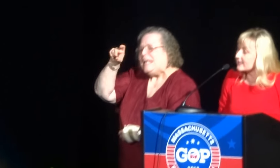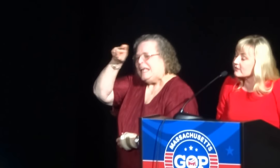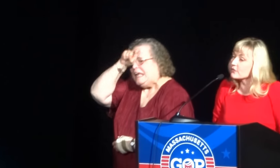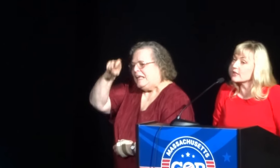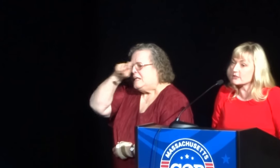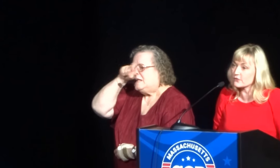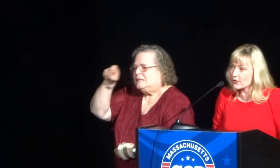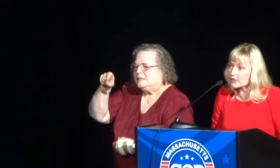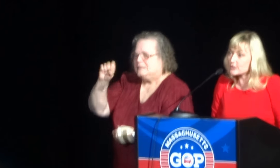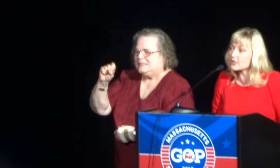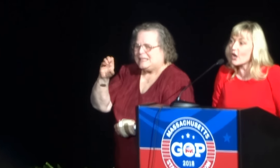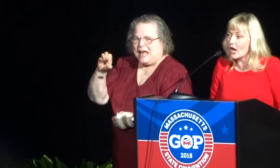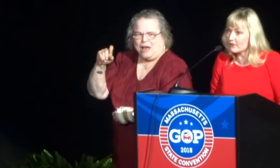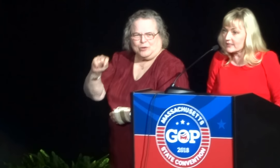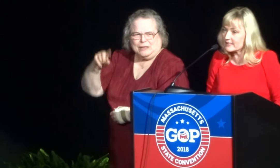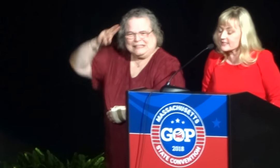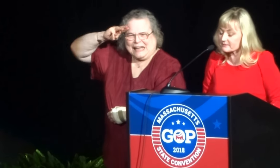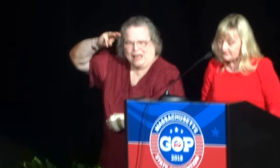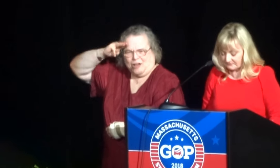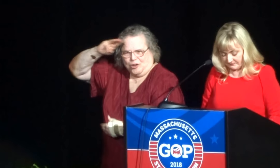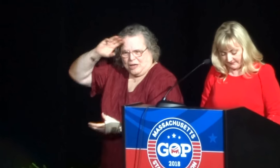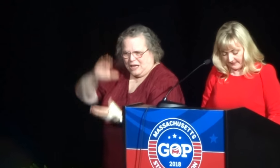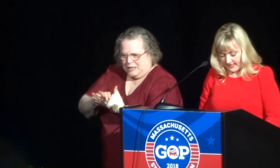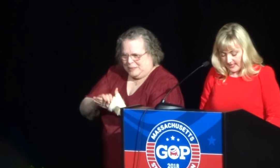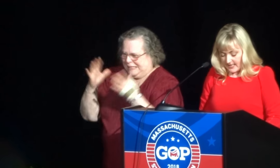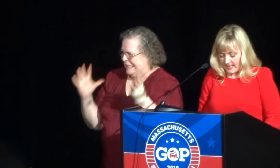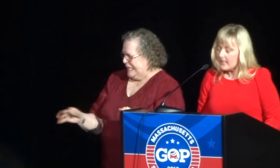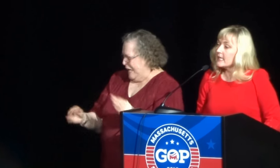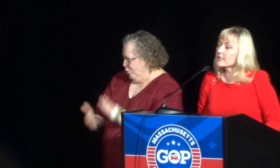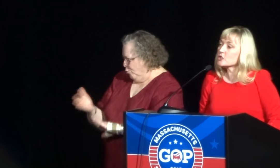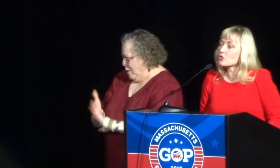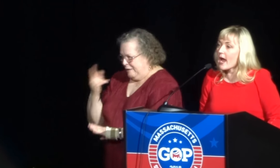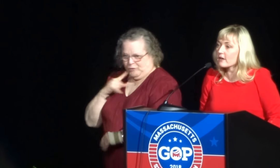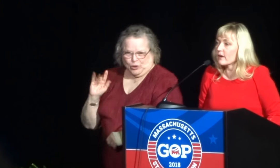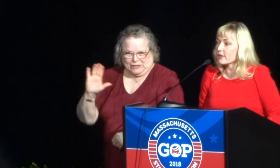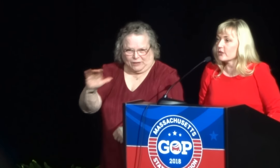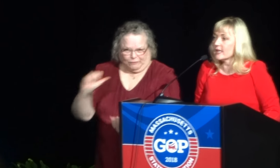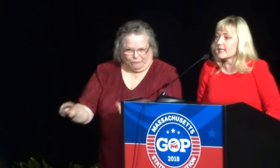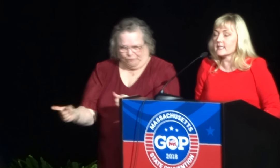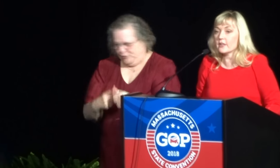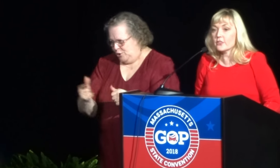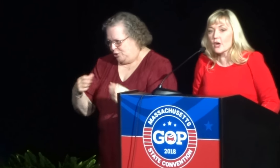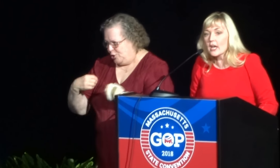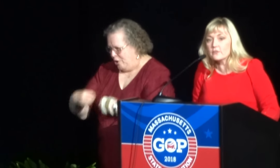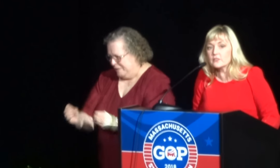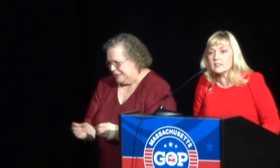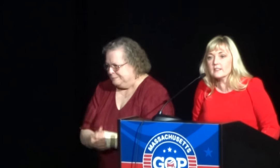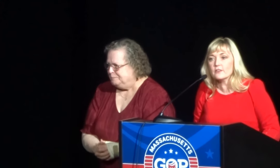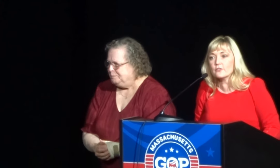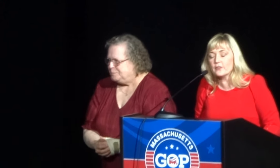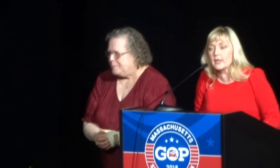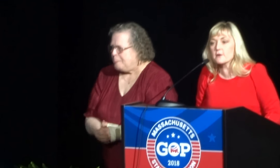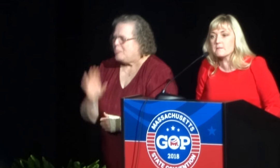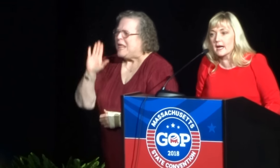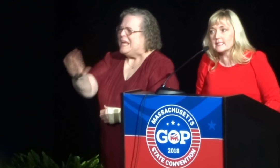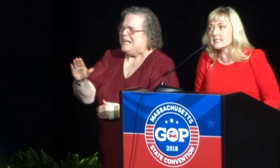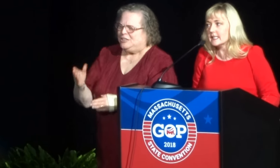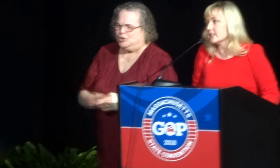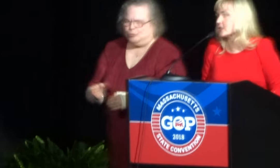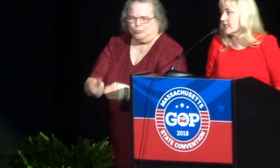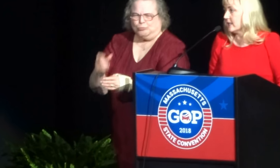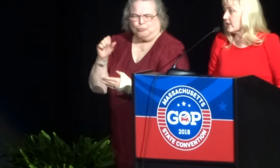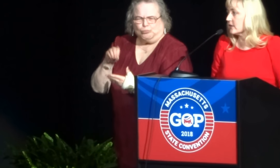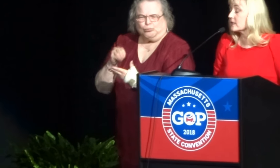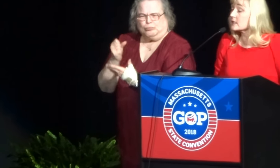to run for his first office. His track record as a thoughtful,